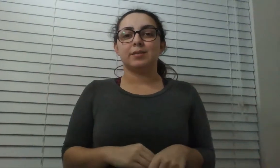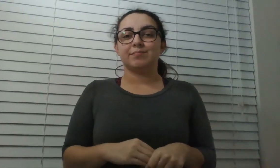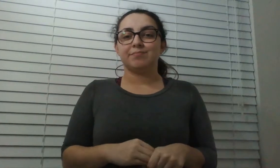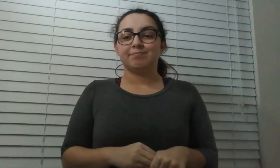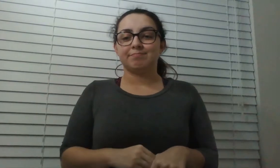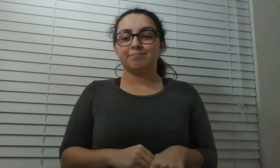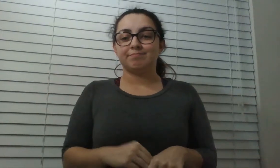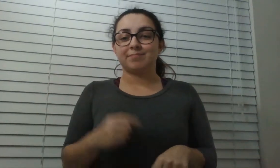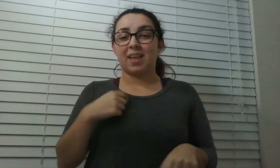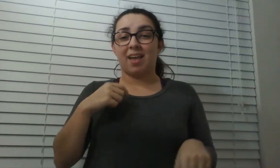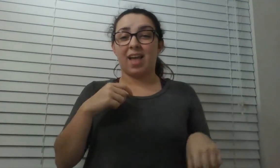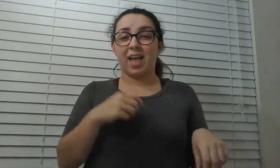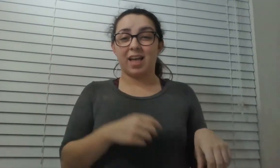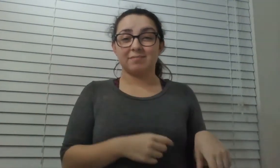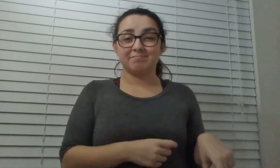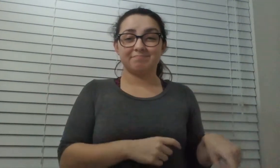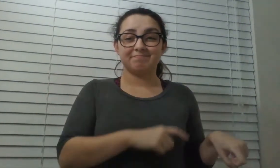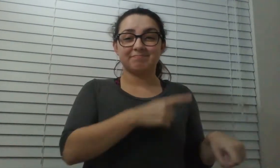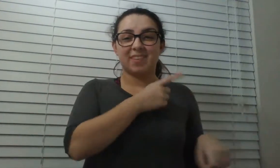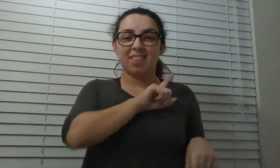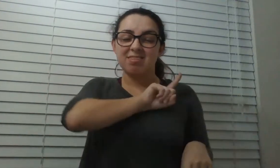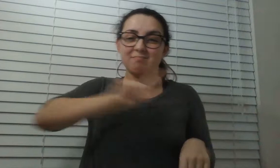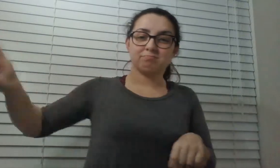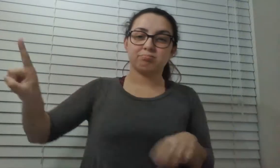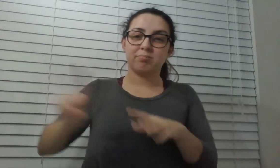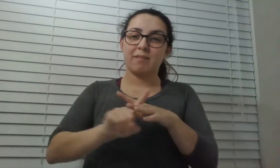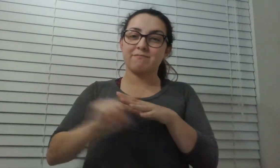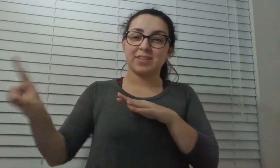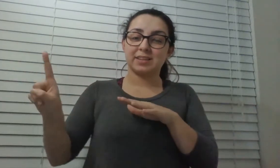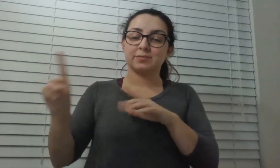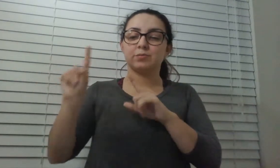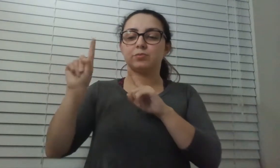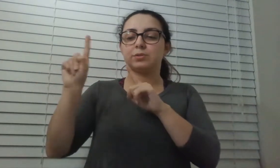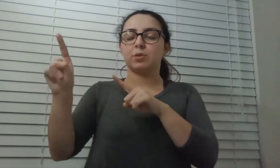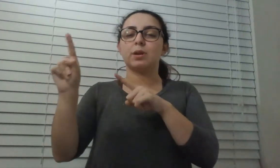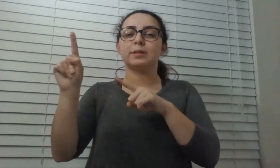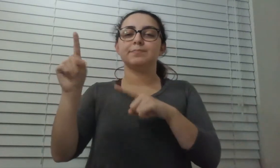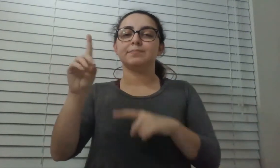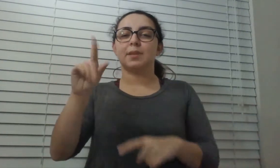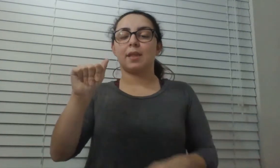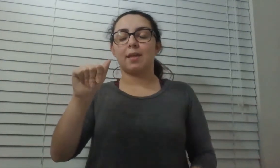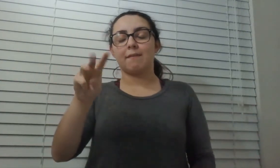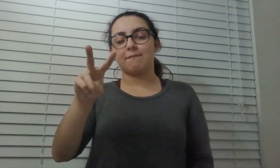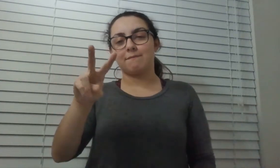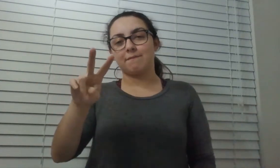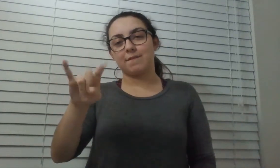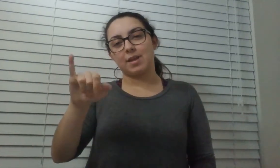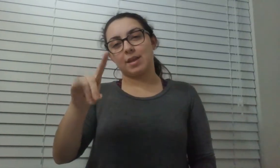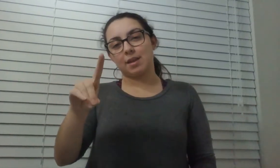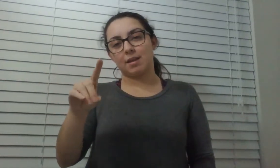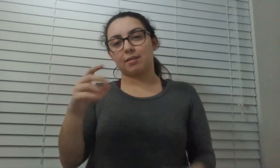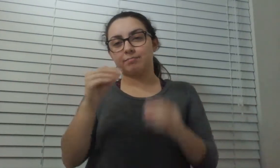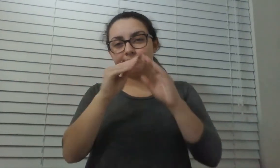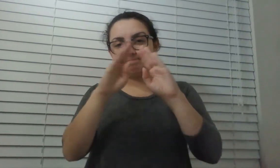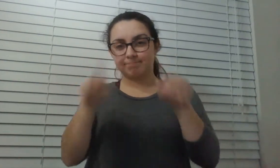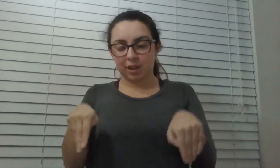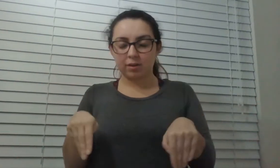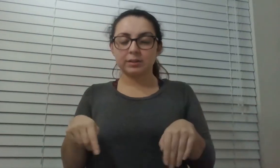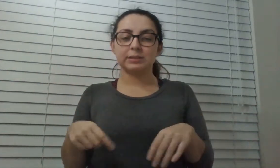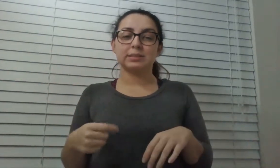took off, and I ran up the street to David's house. I still can picture this moment. His house was a